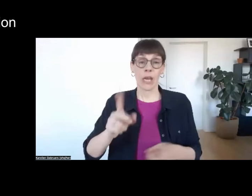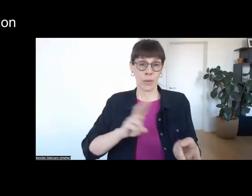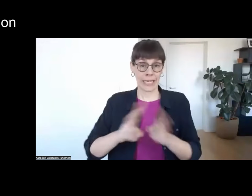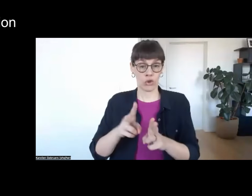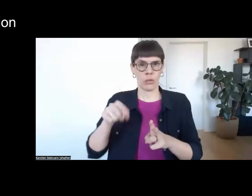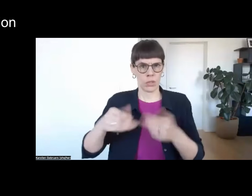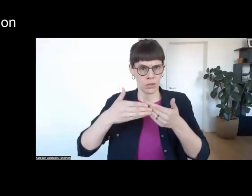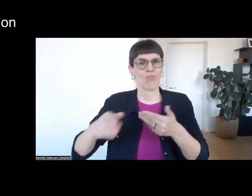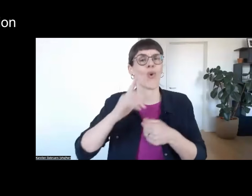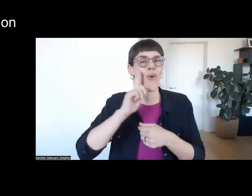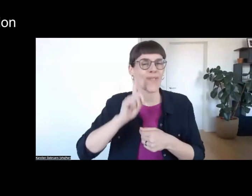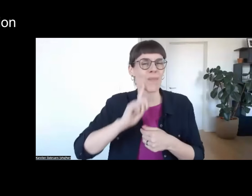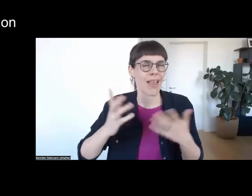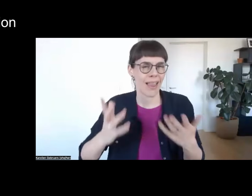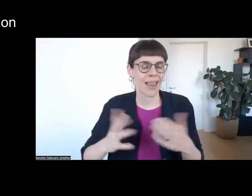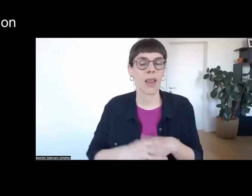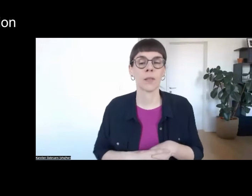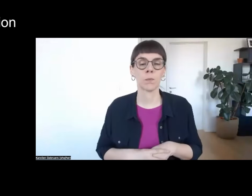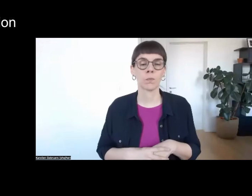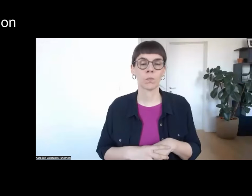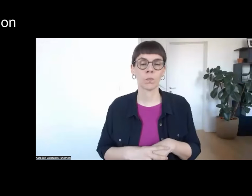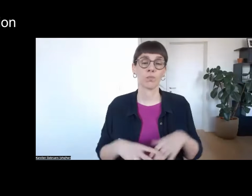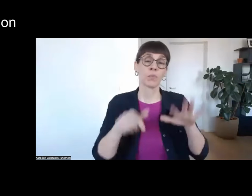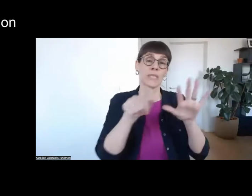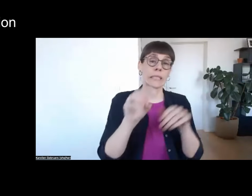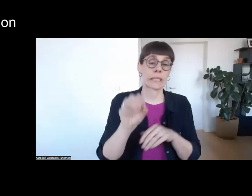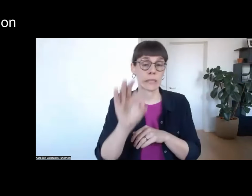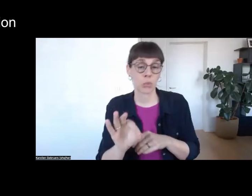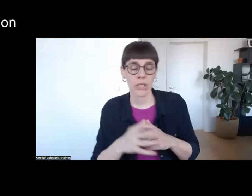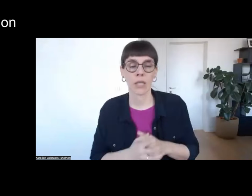you can see that hearing interpreters are mostly women,